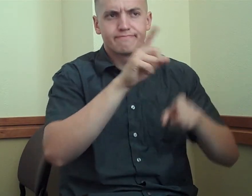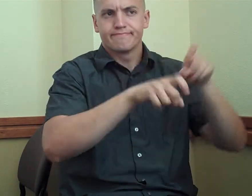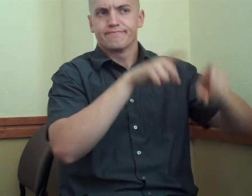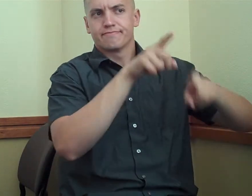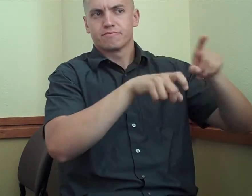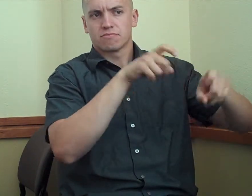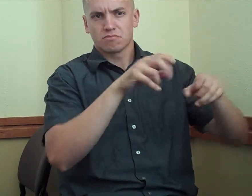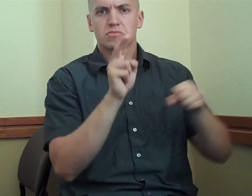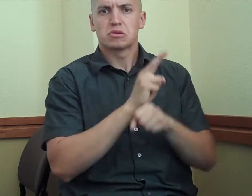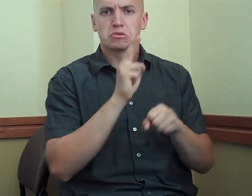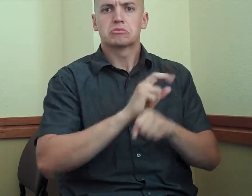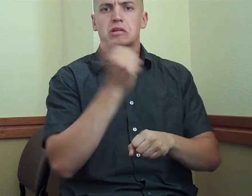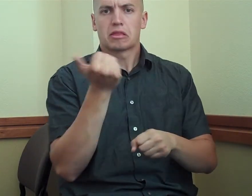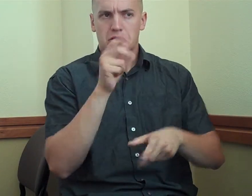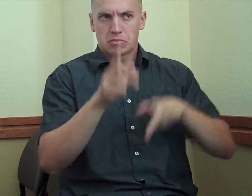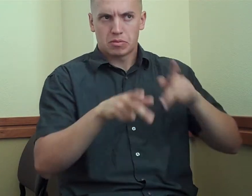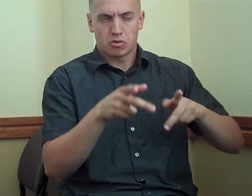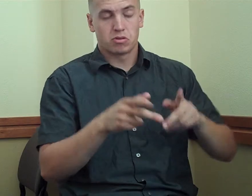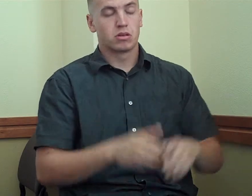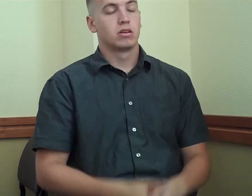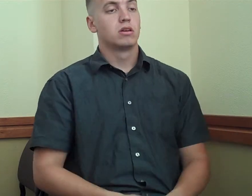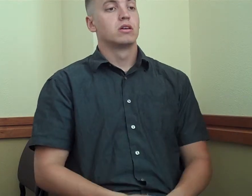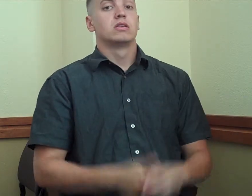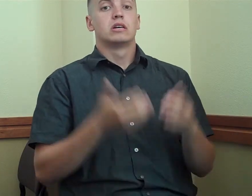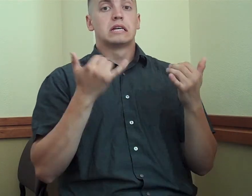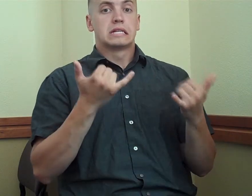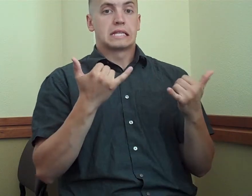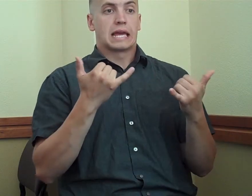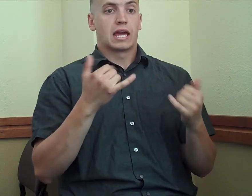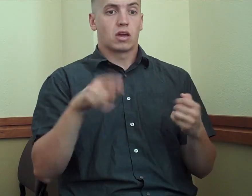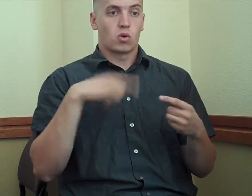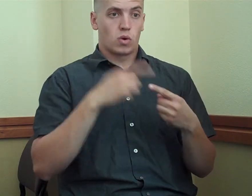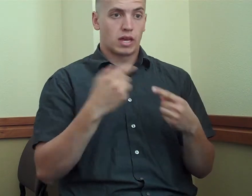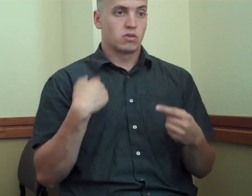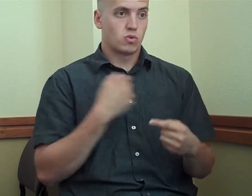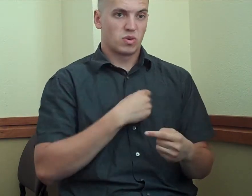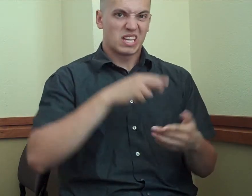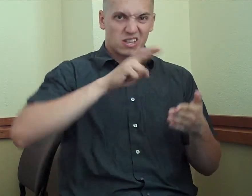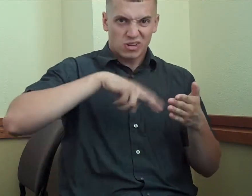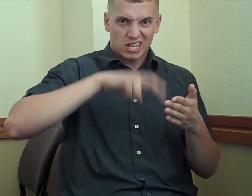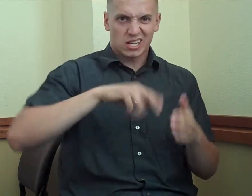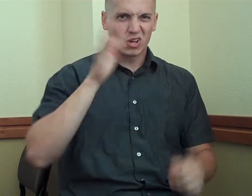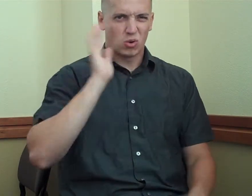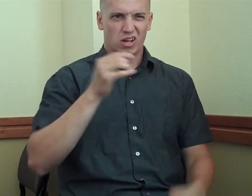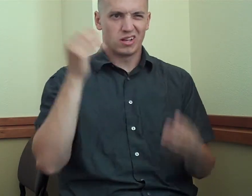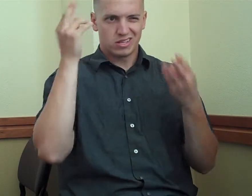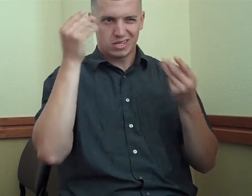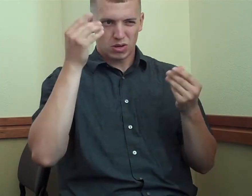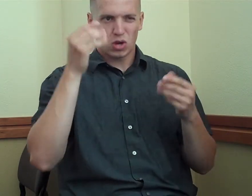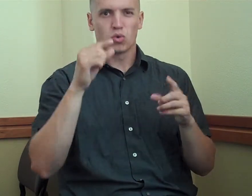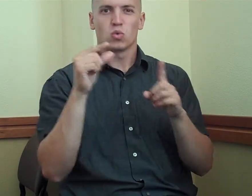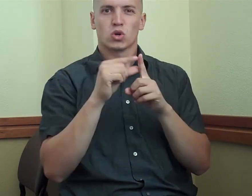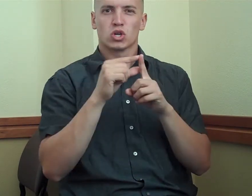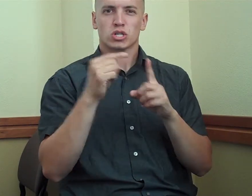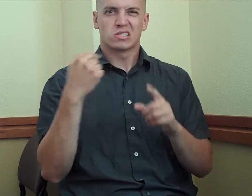Okay, so today when we're reading, we're going to think about the words that we don't know. We're going to write down what we think it